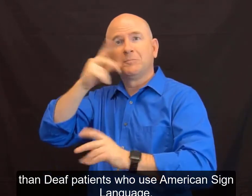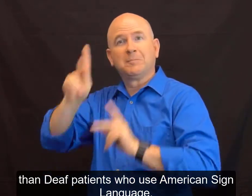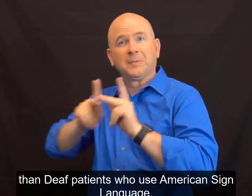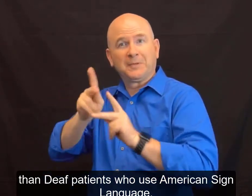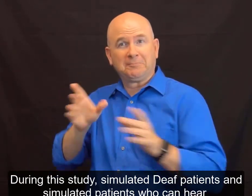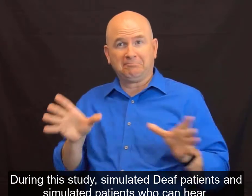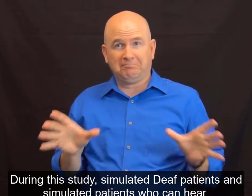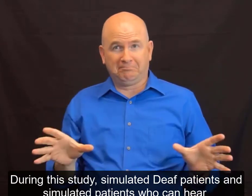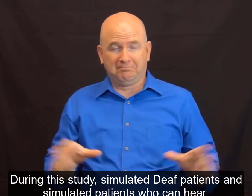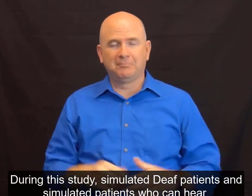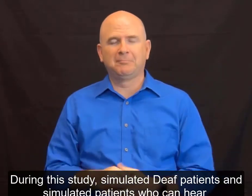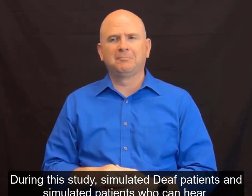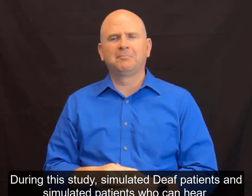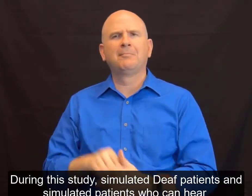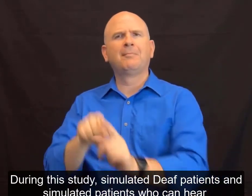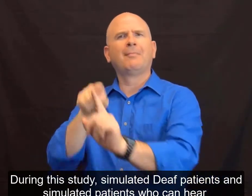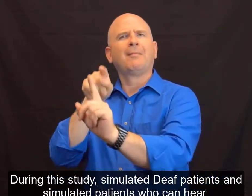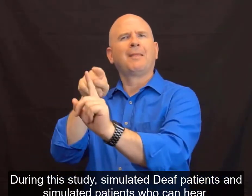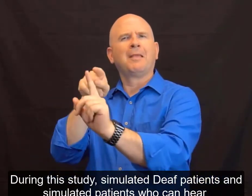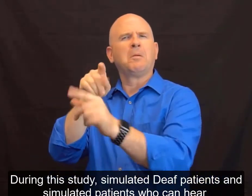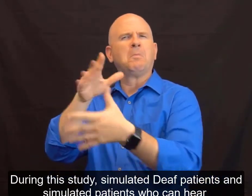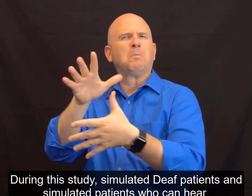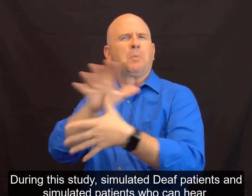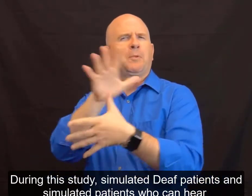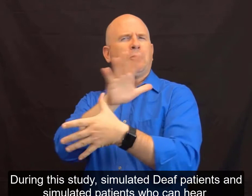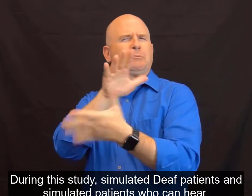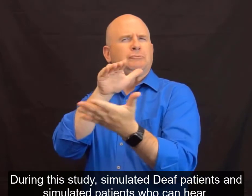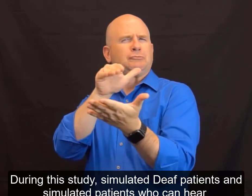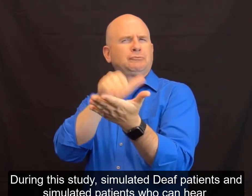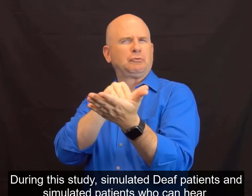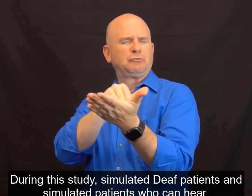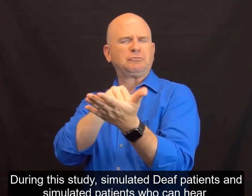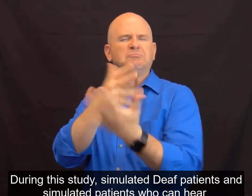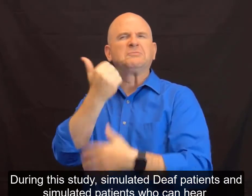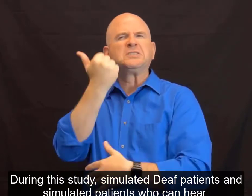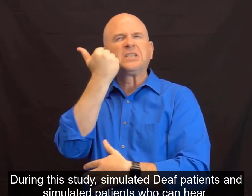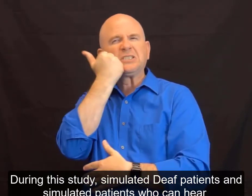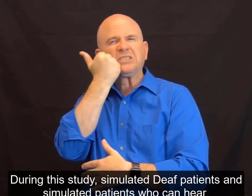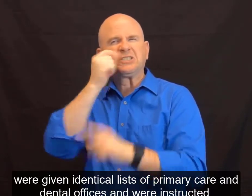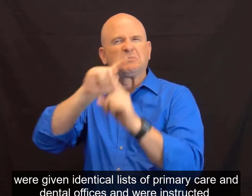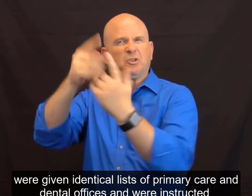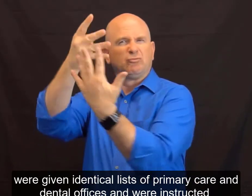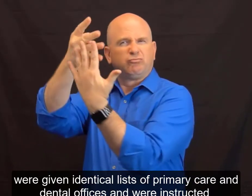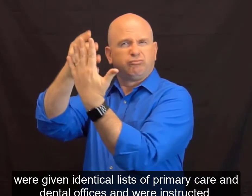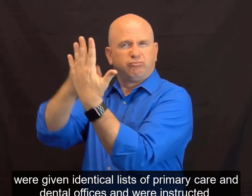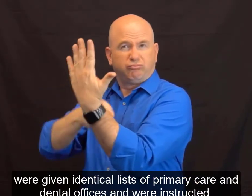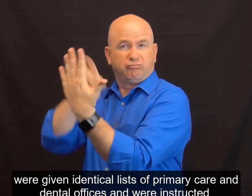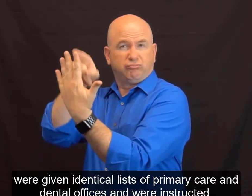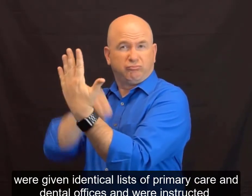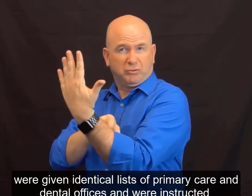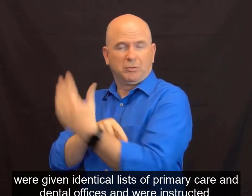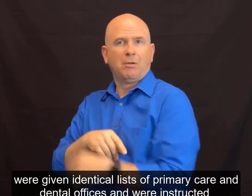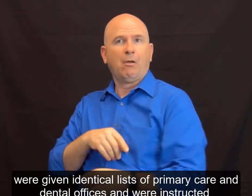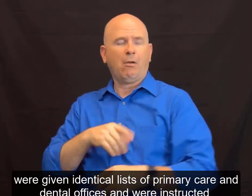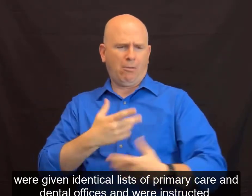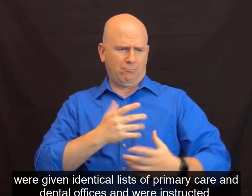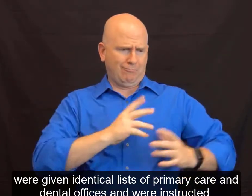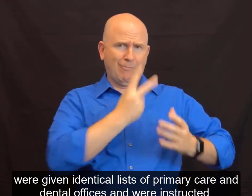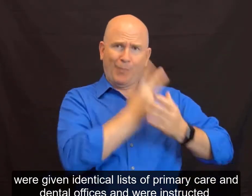During this study, simulated deaf patients and simulated patients who can hear were given identical lists